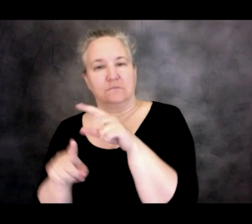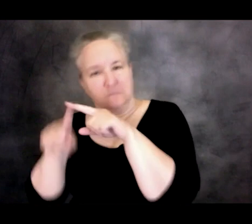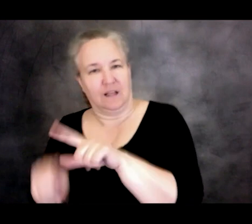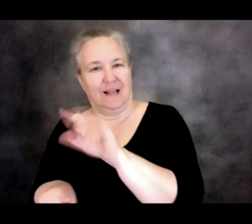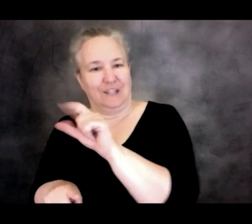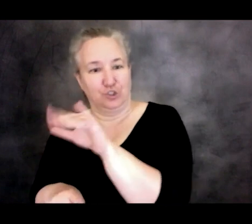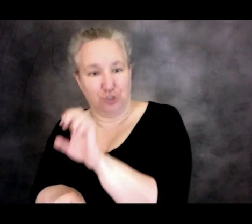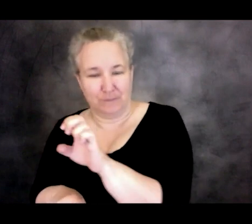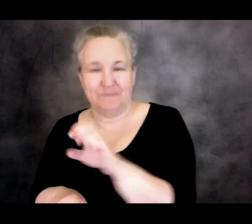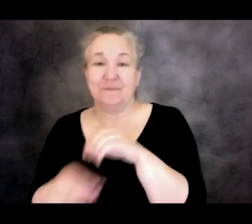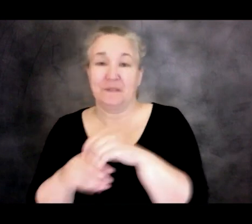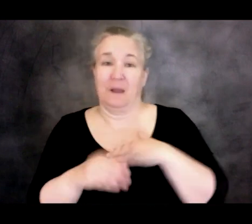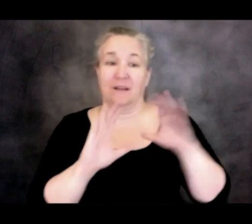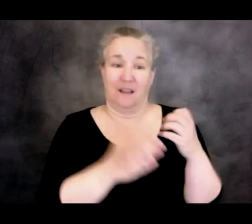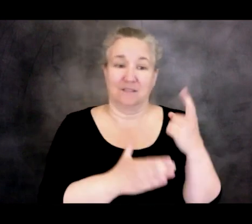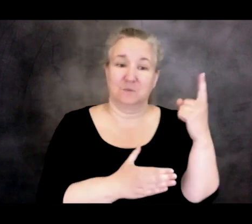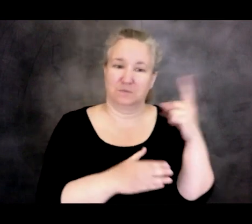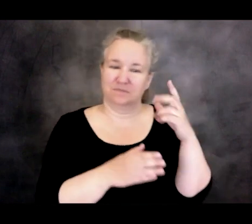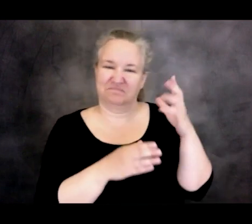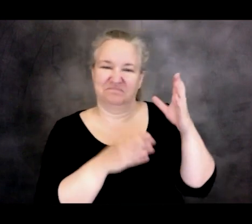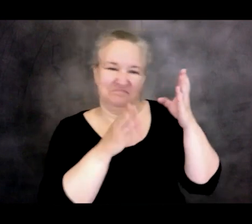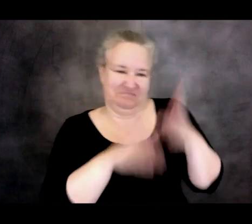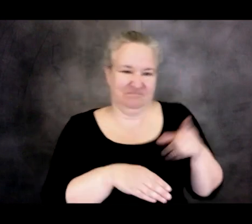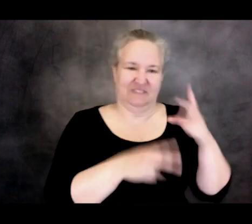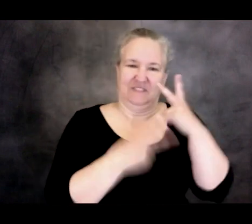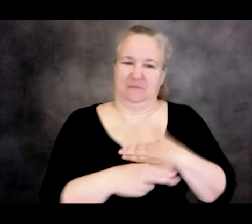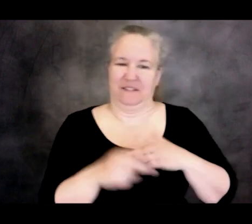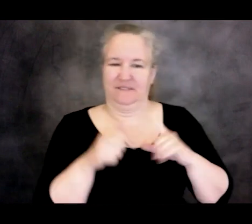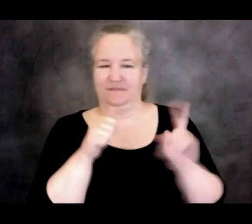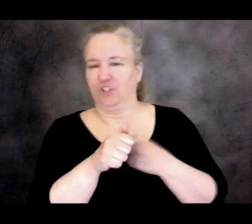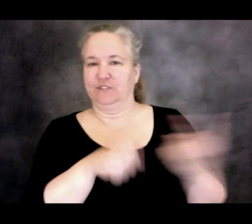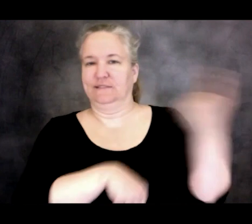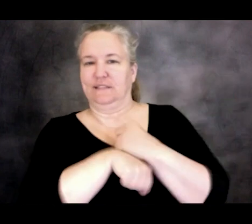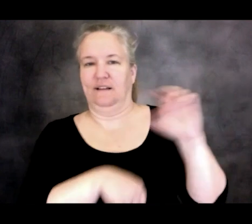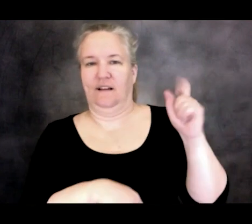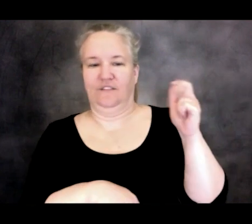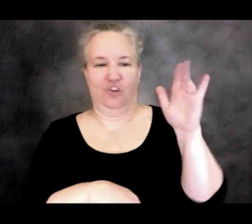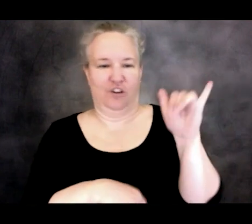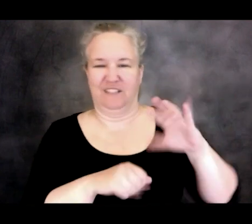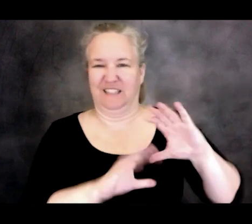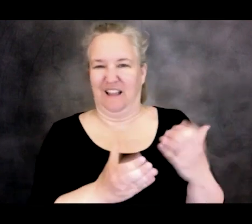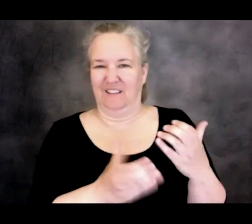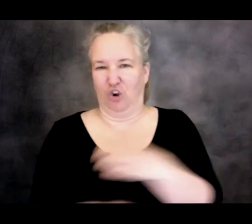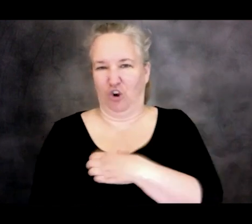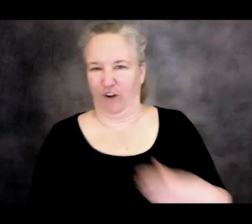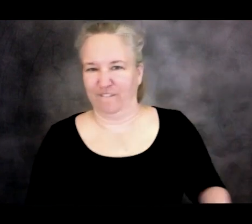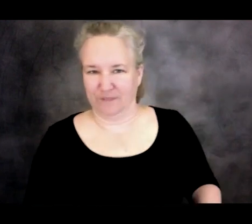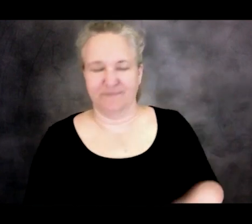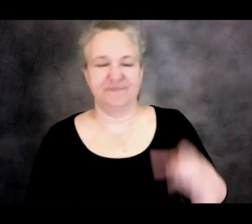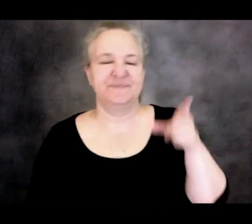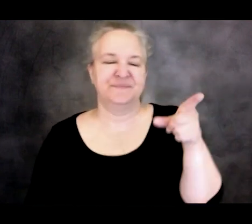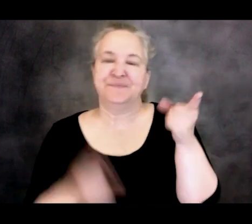my class. She visits my first day in the ethnography class at Harvard, and she